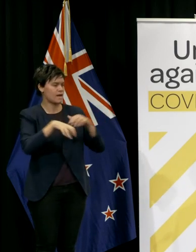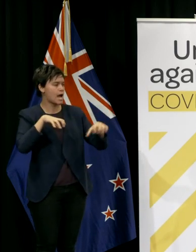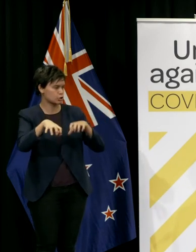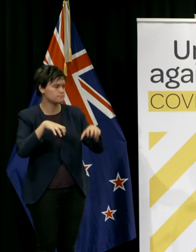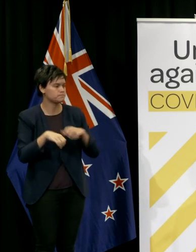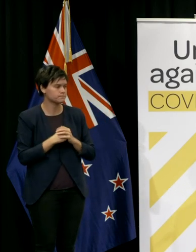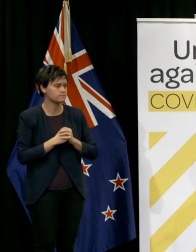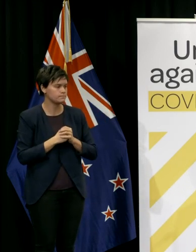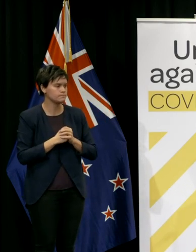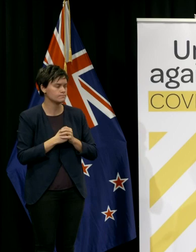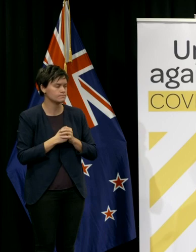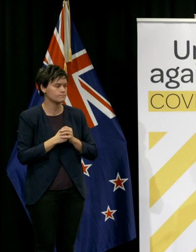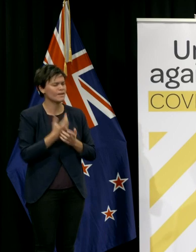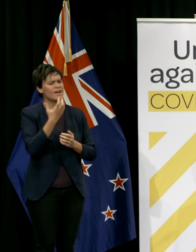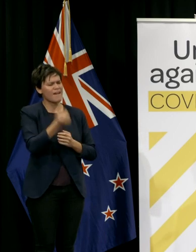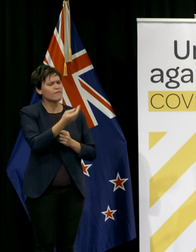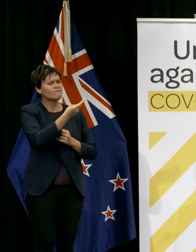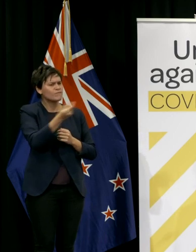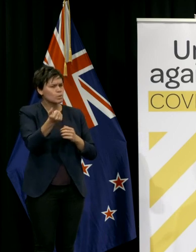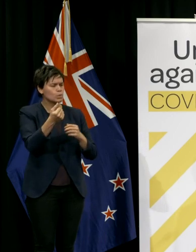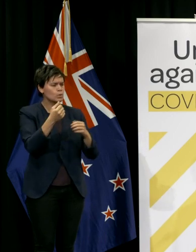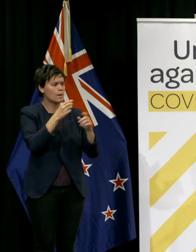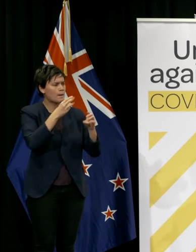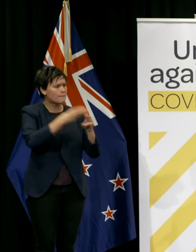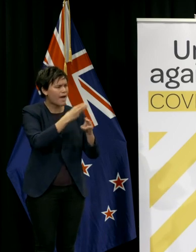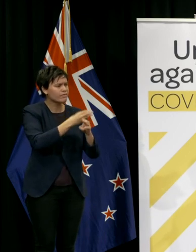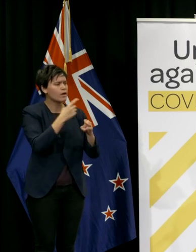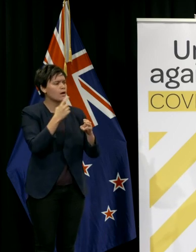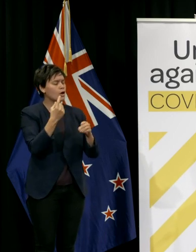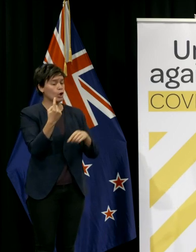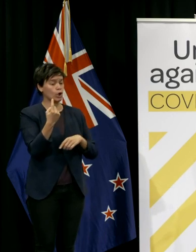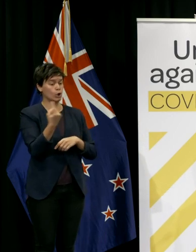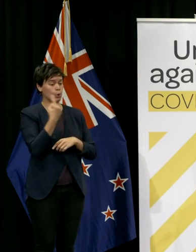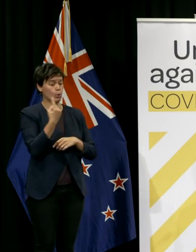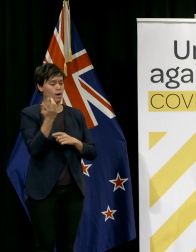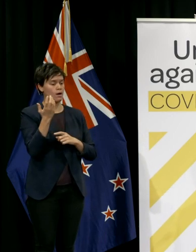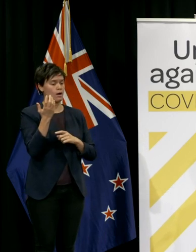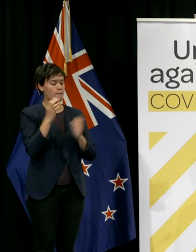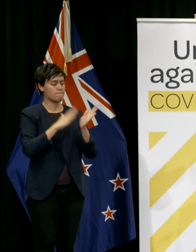several modelling exercises done by Professor Michael Baker here recently